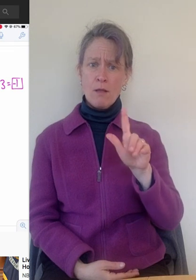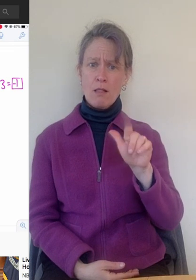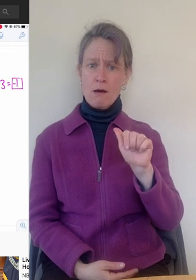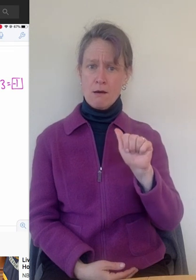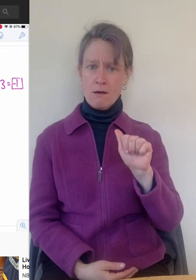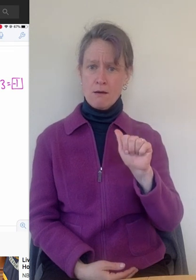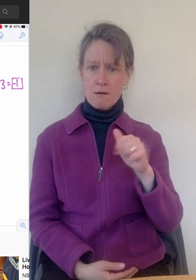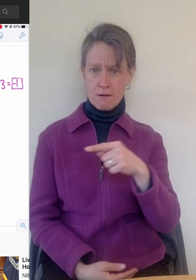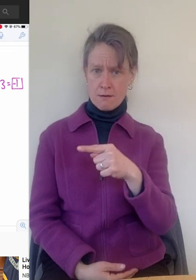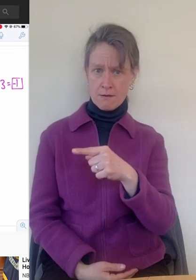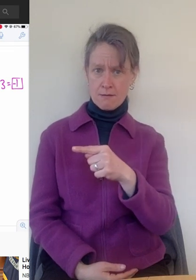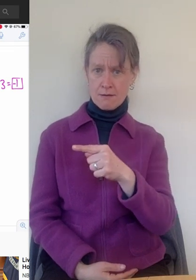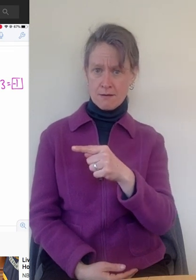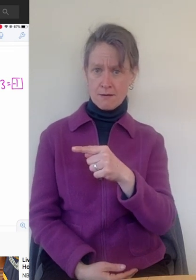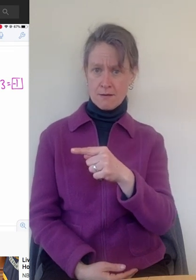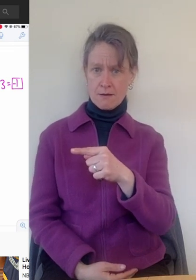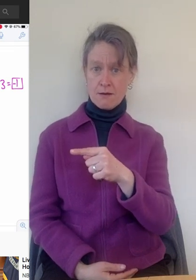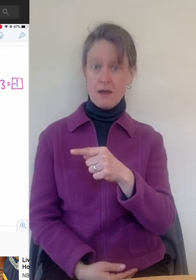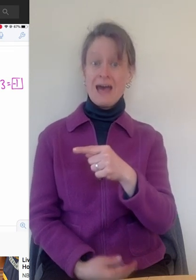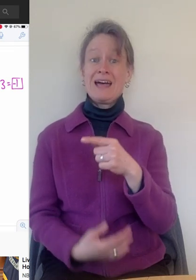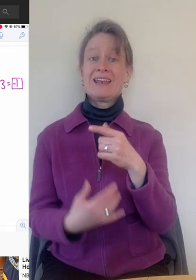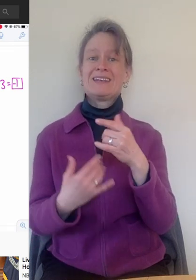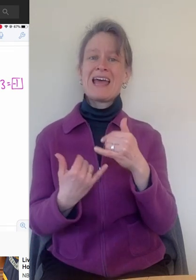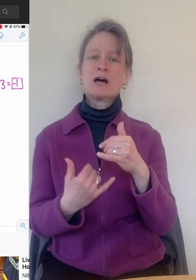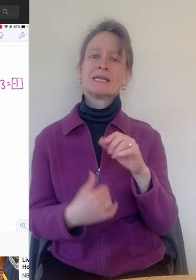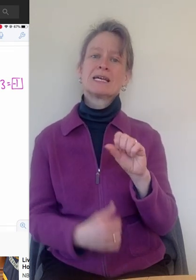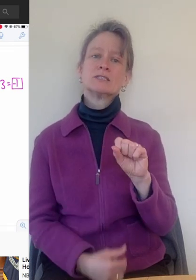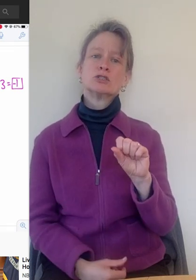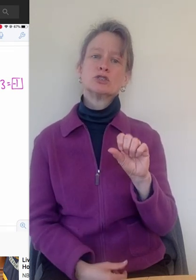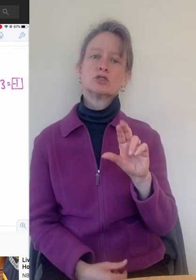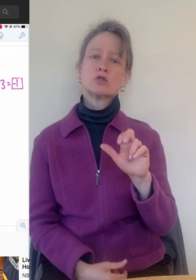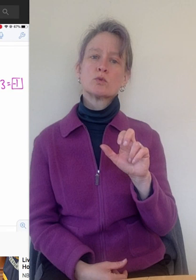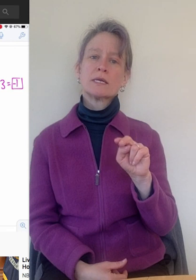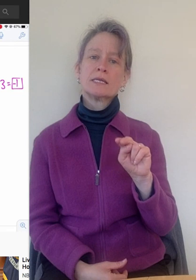So then you need to screenshot your work.